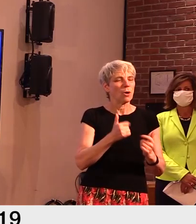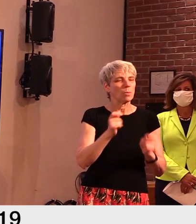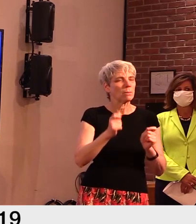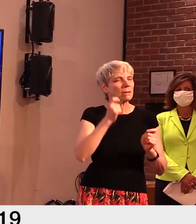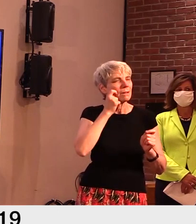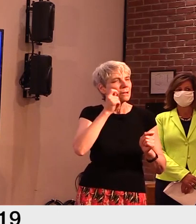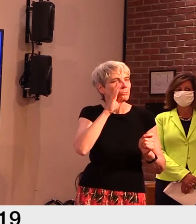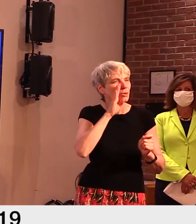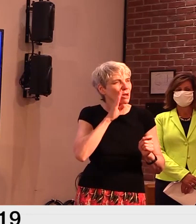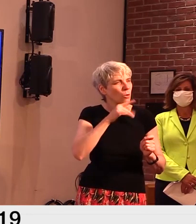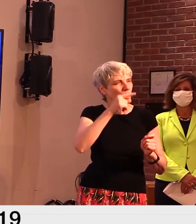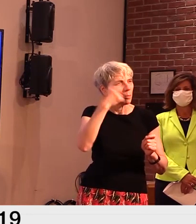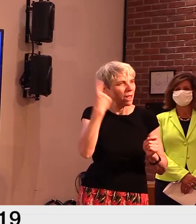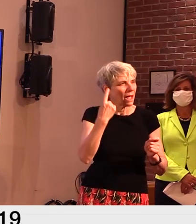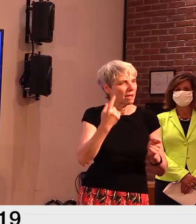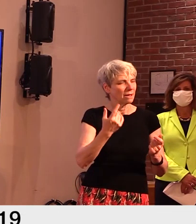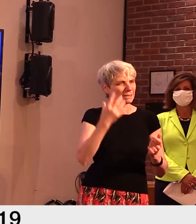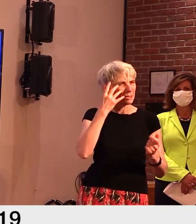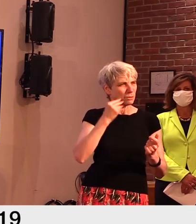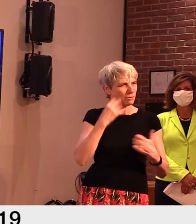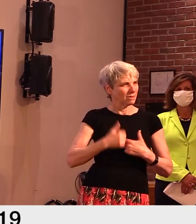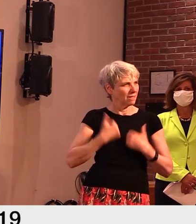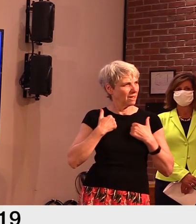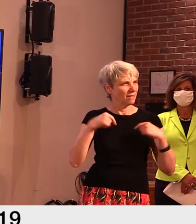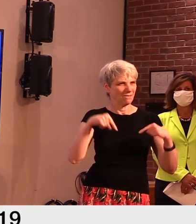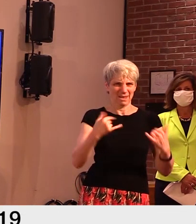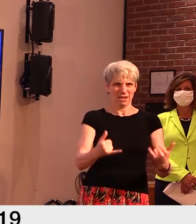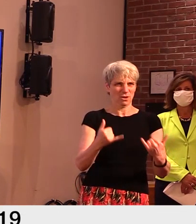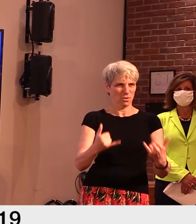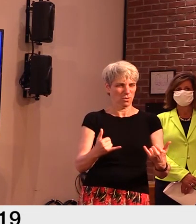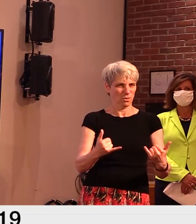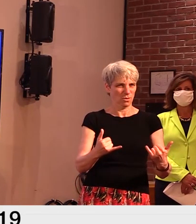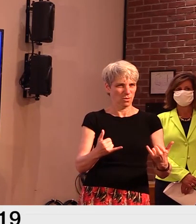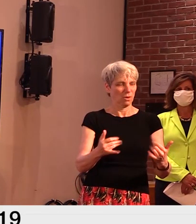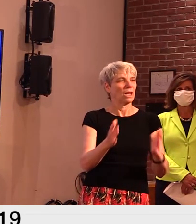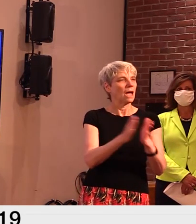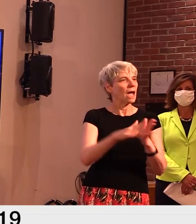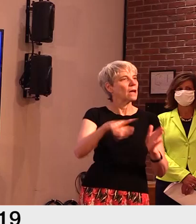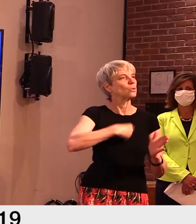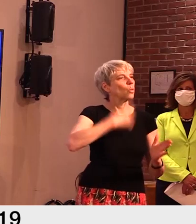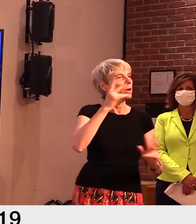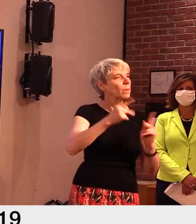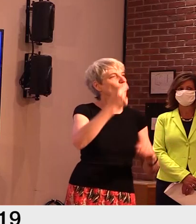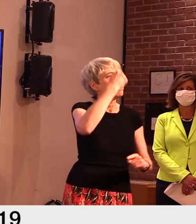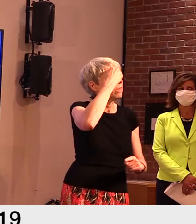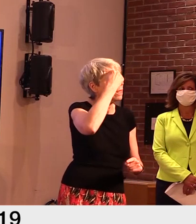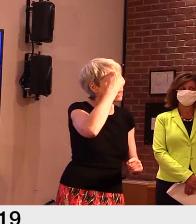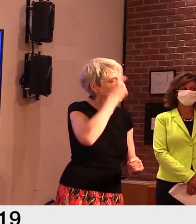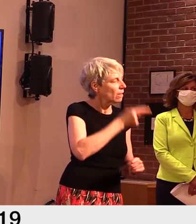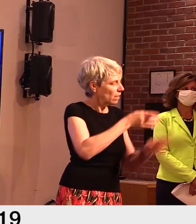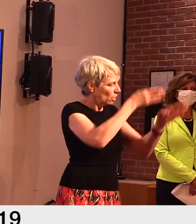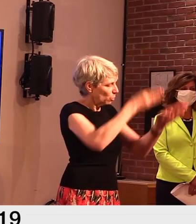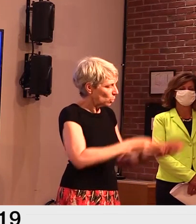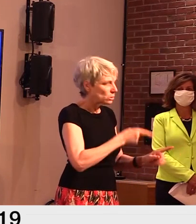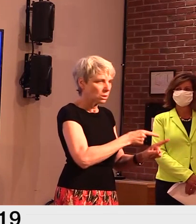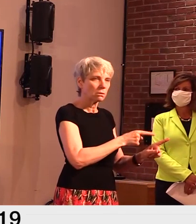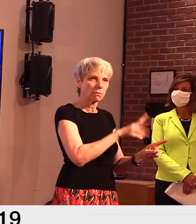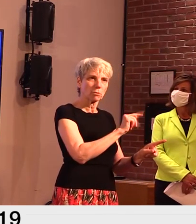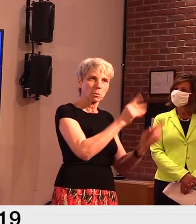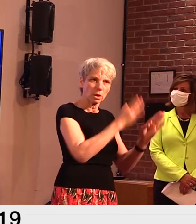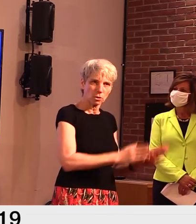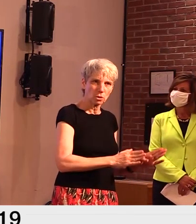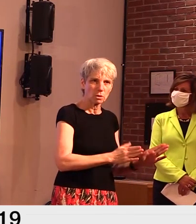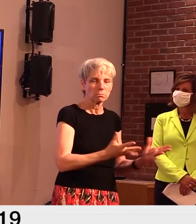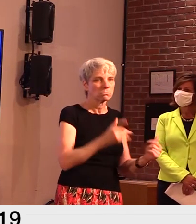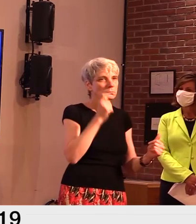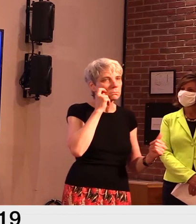in Vermont. I know how difficult it is to understand how Black and Brown Vermonters are feeling at